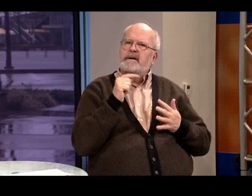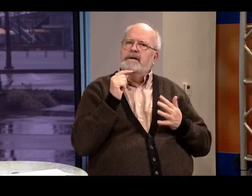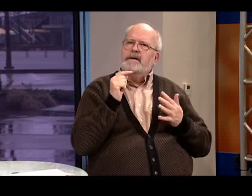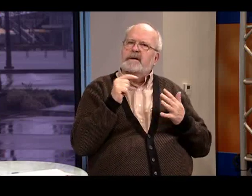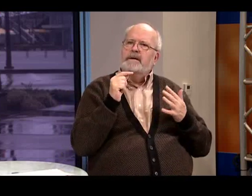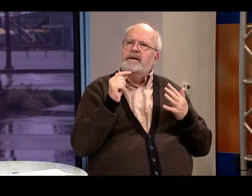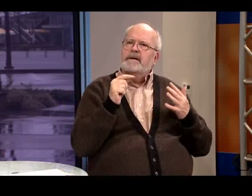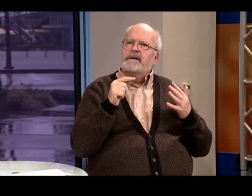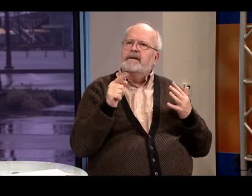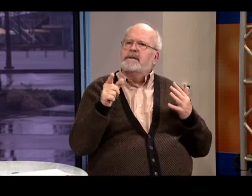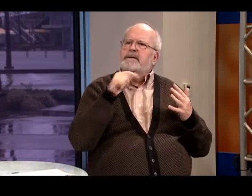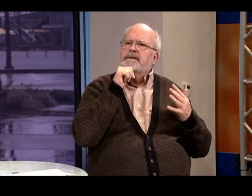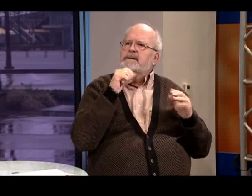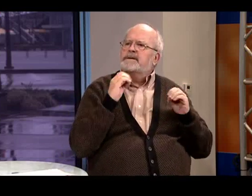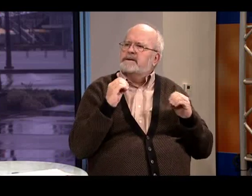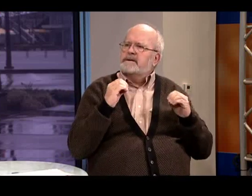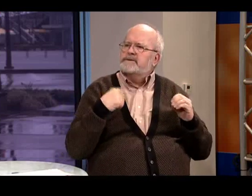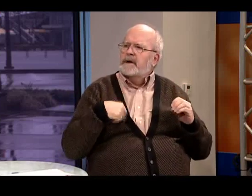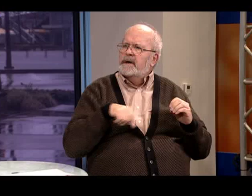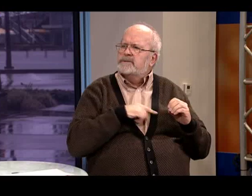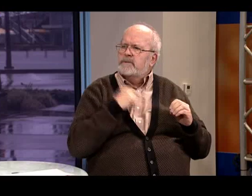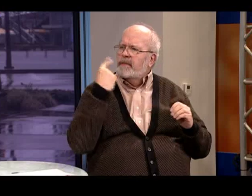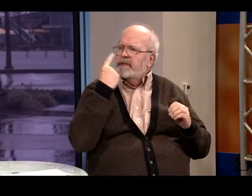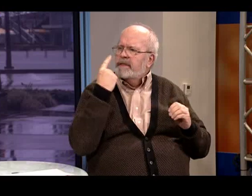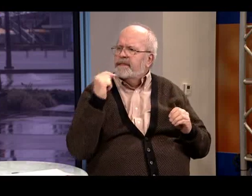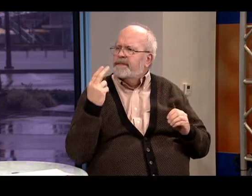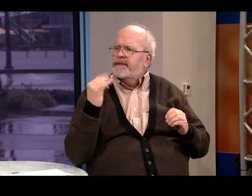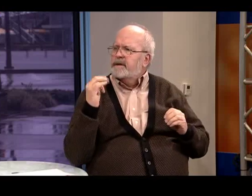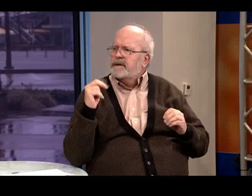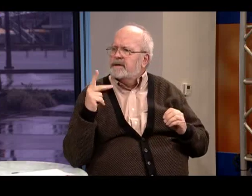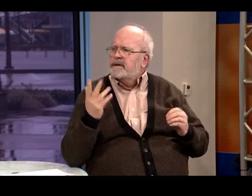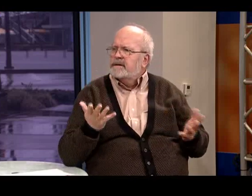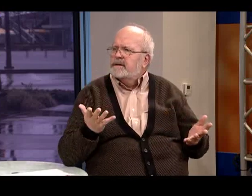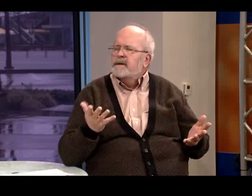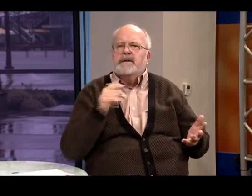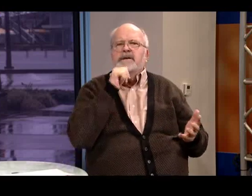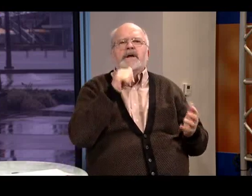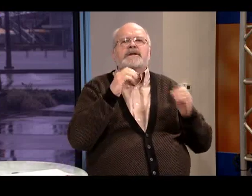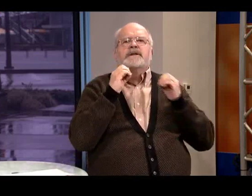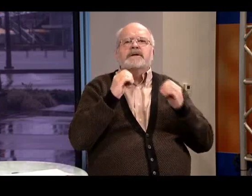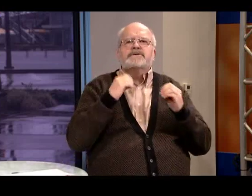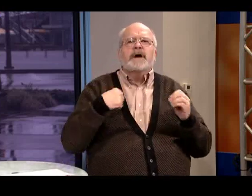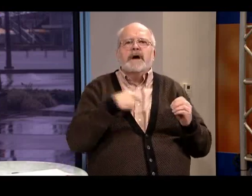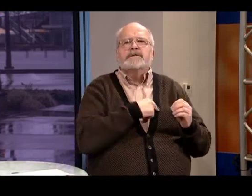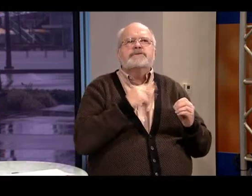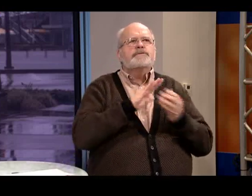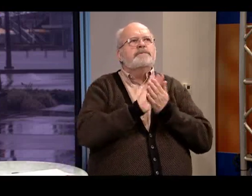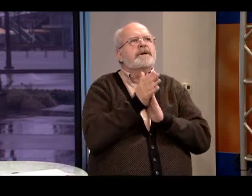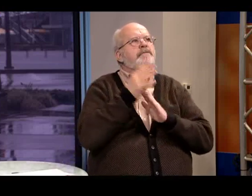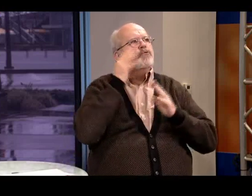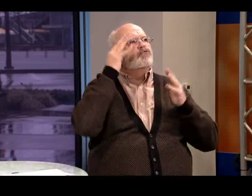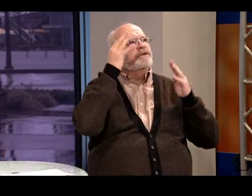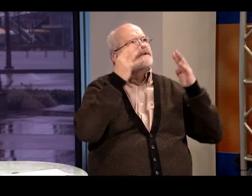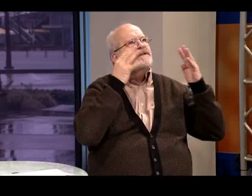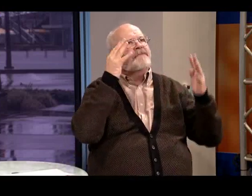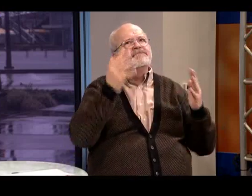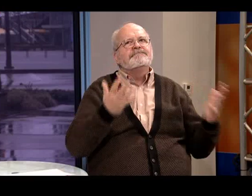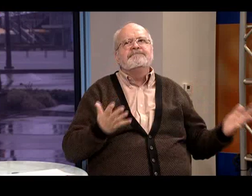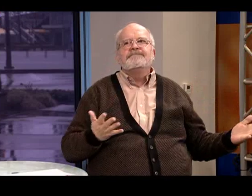But now looking back at using that book, it didn't teach us to think. It didn't teach us to